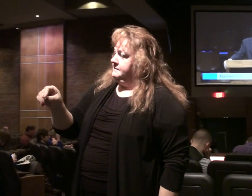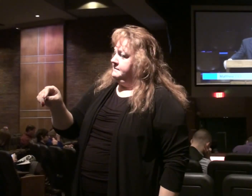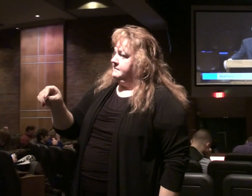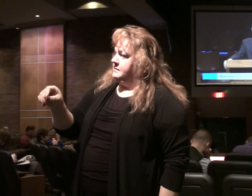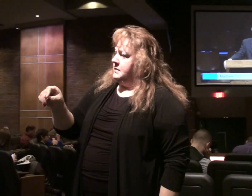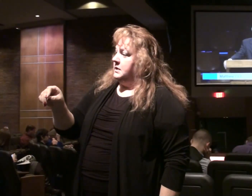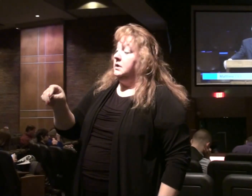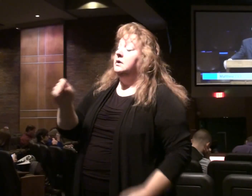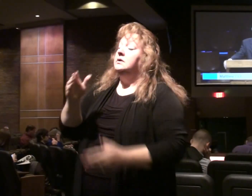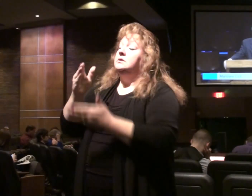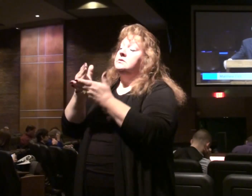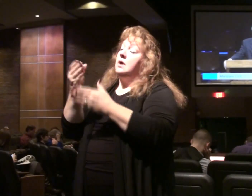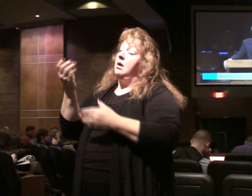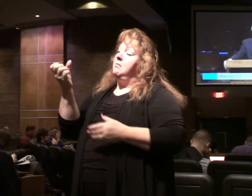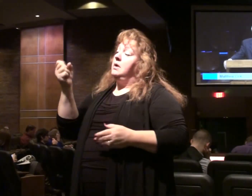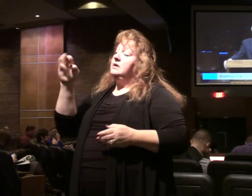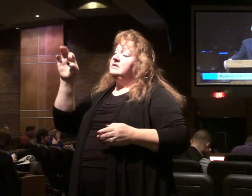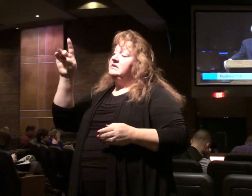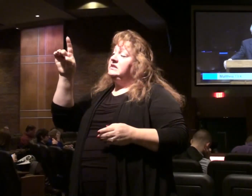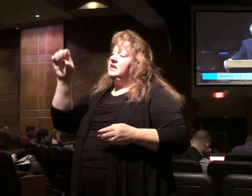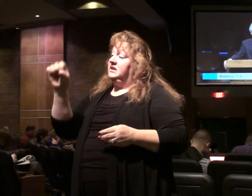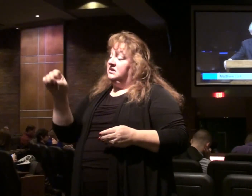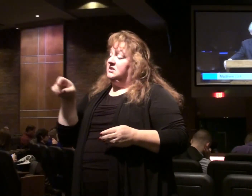And he sowed some seeds,